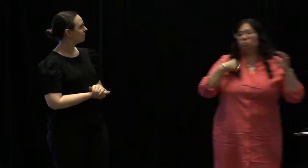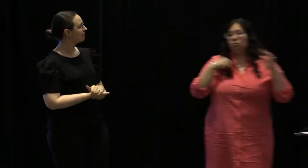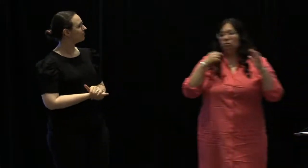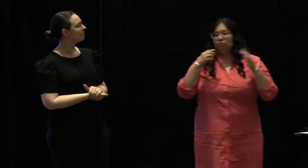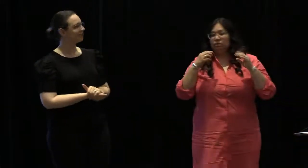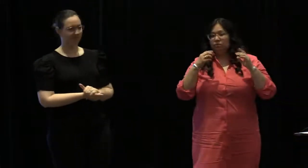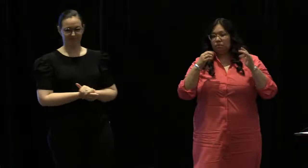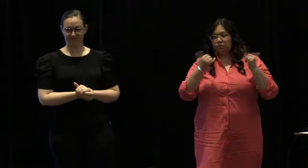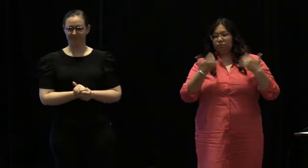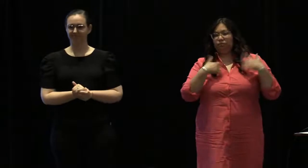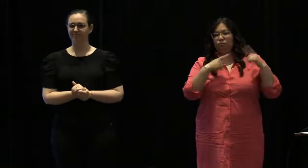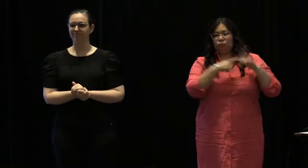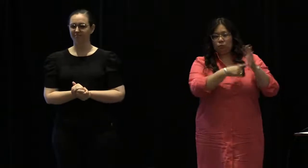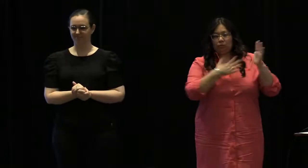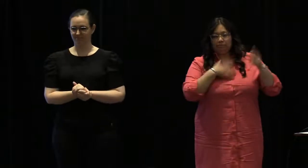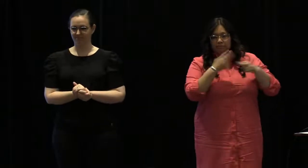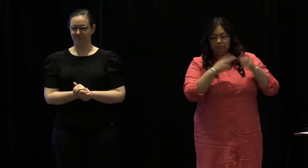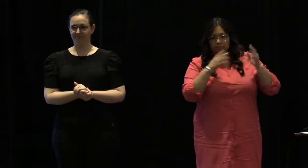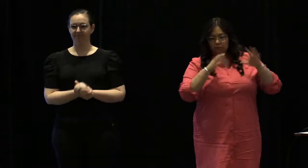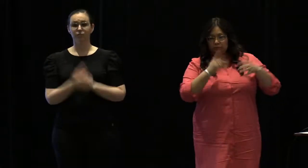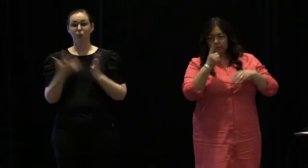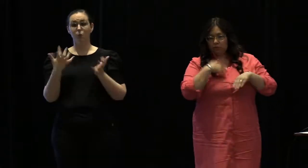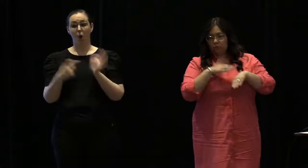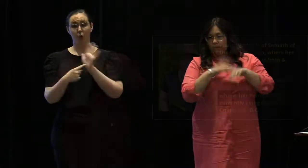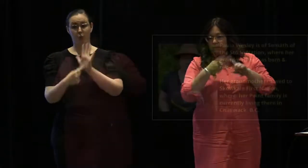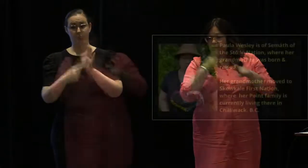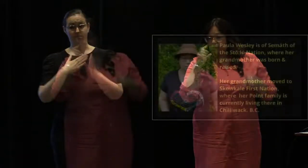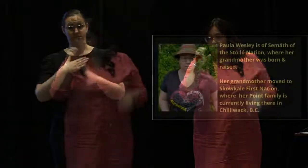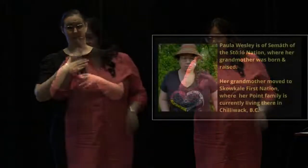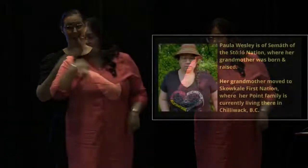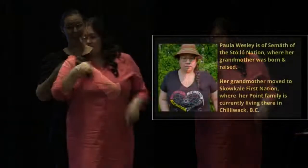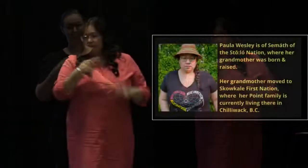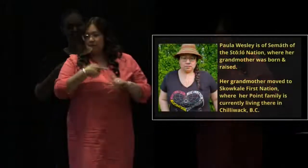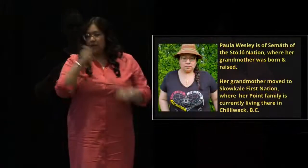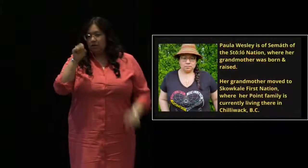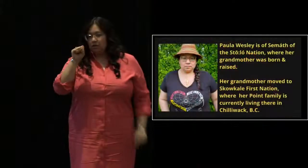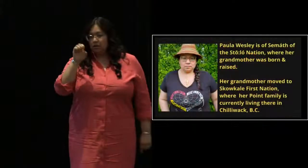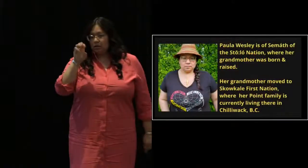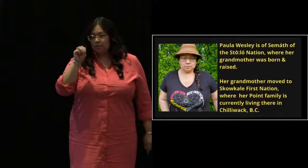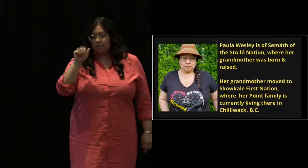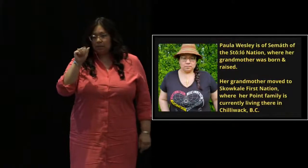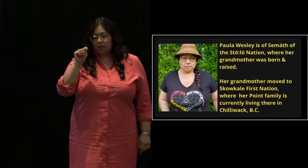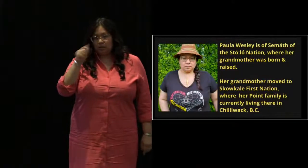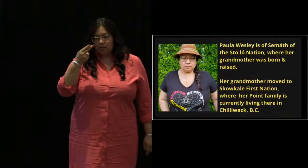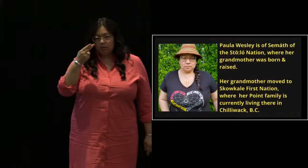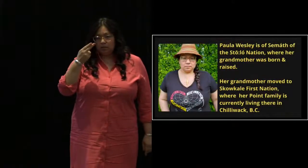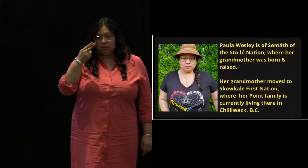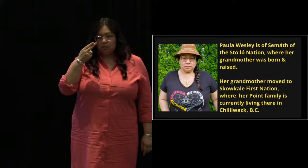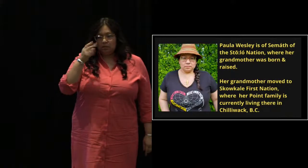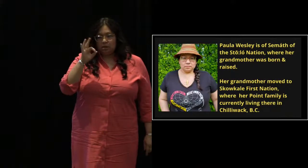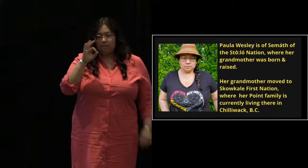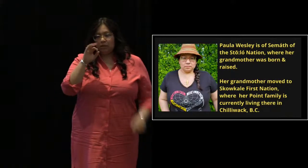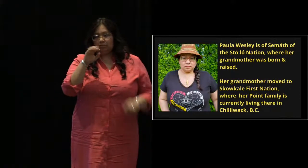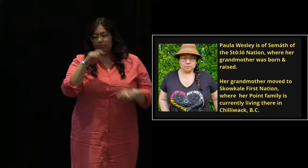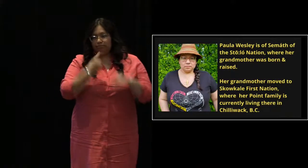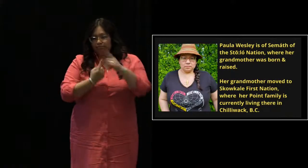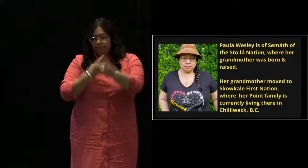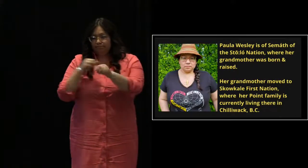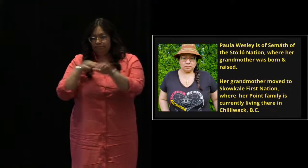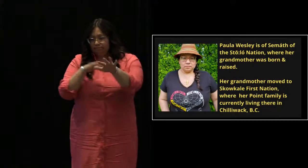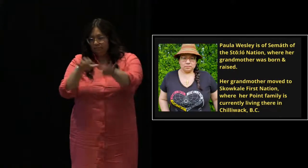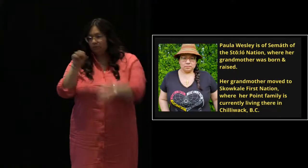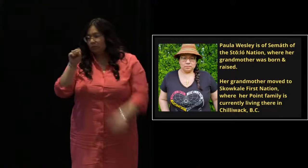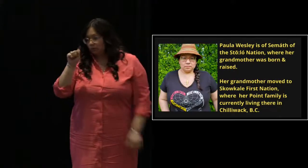I am going to show a slide tonight that shows you where my name came from. I am Paula Wesley of